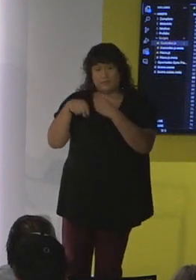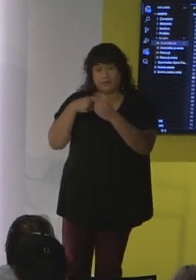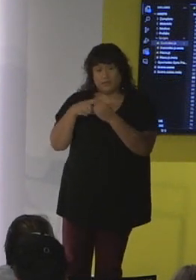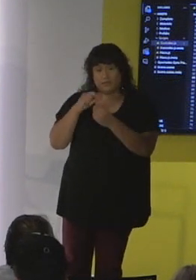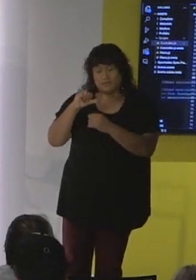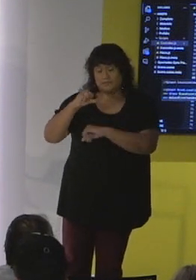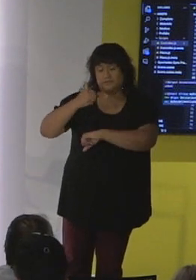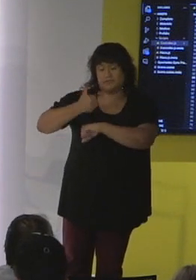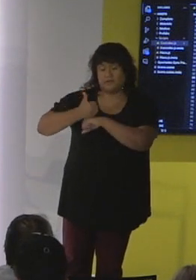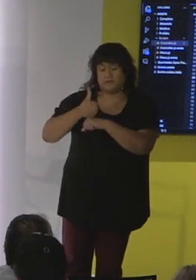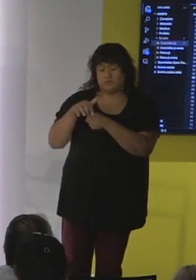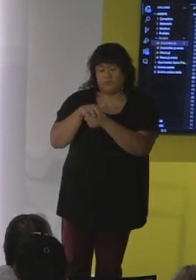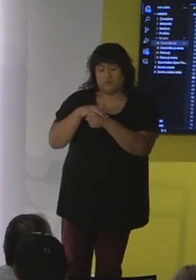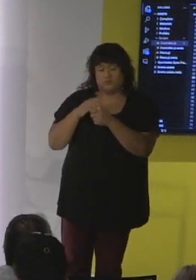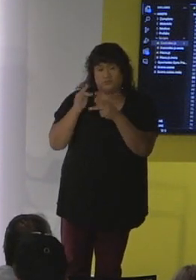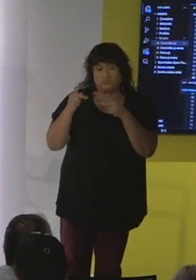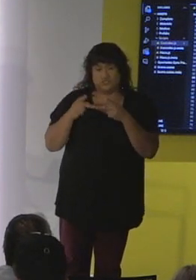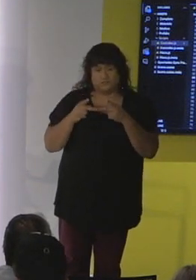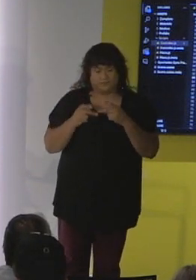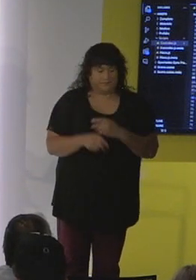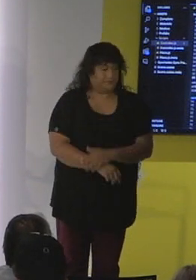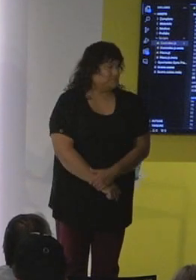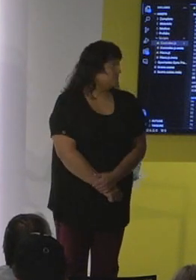be setting the local position for now.